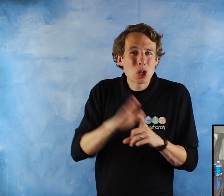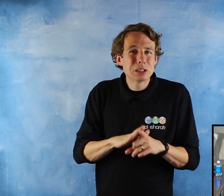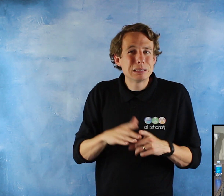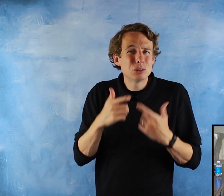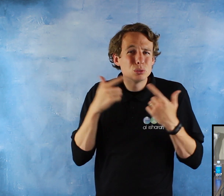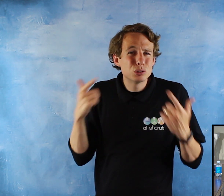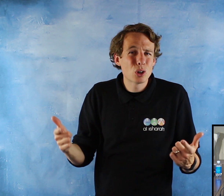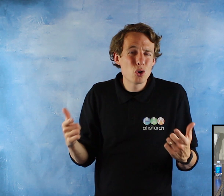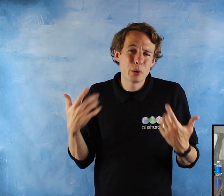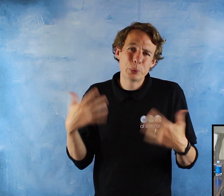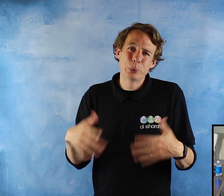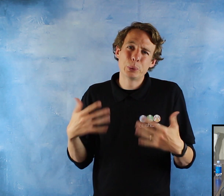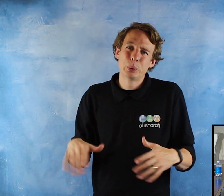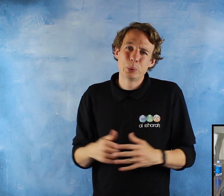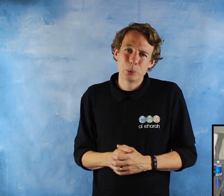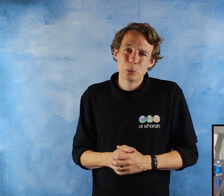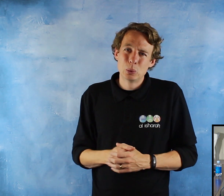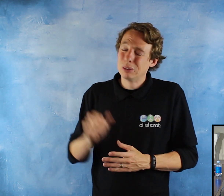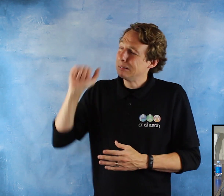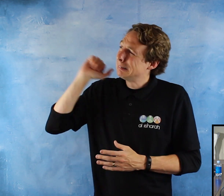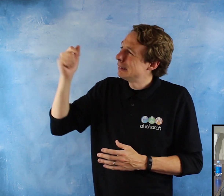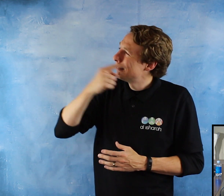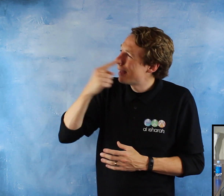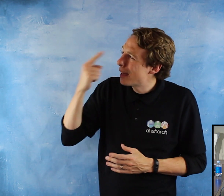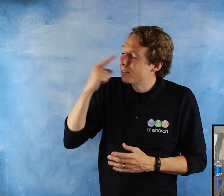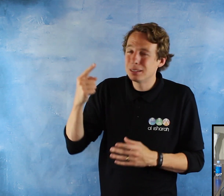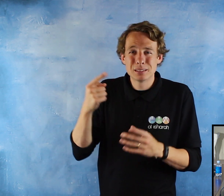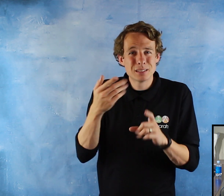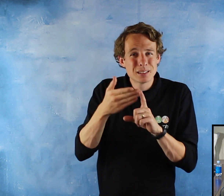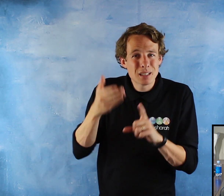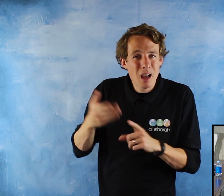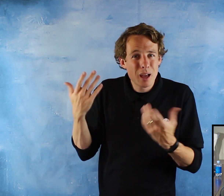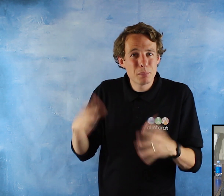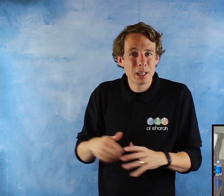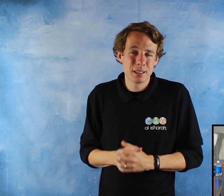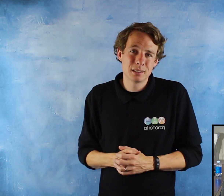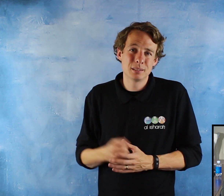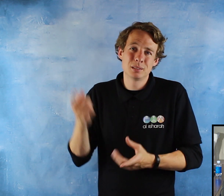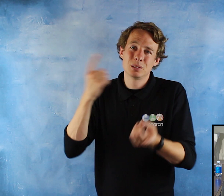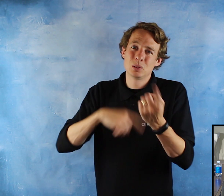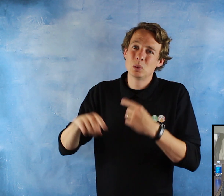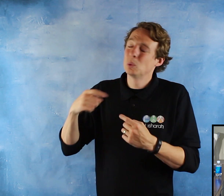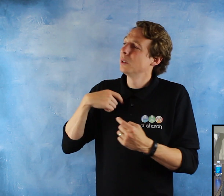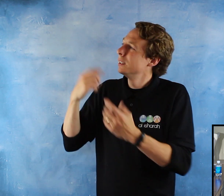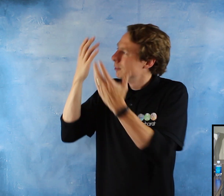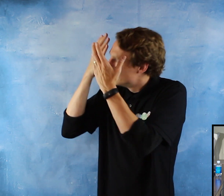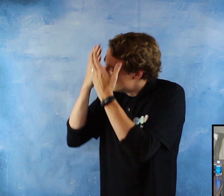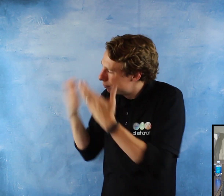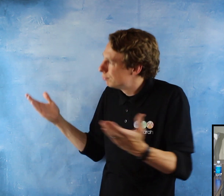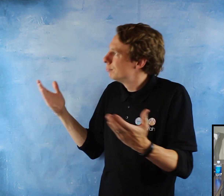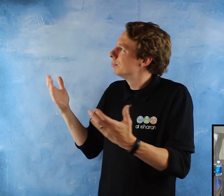signs that we come back to Allah subhanahu wa ta'ala. We do sincere tawbah. We don't commit the sin. We come to Allah subhanahu wa